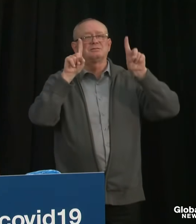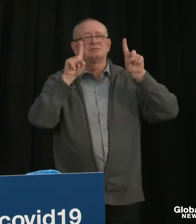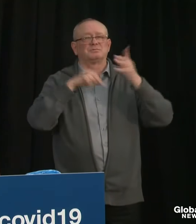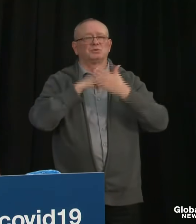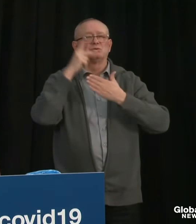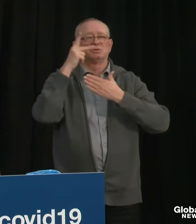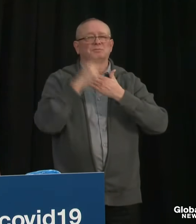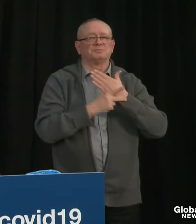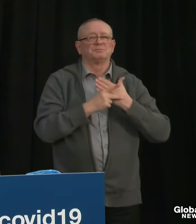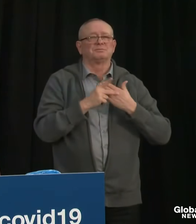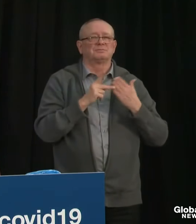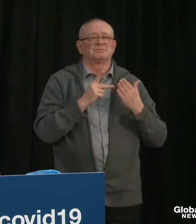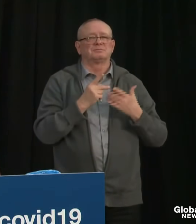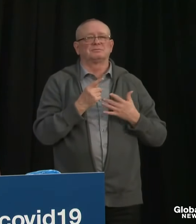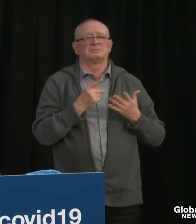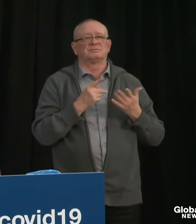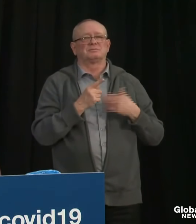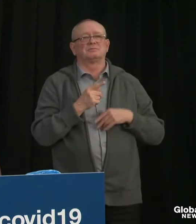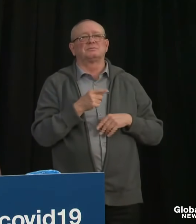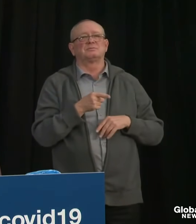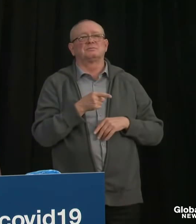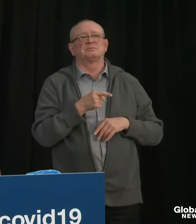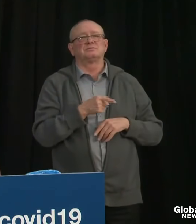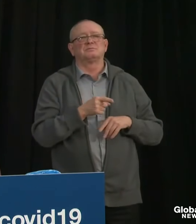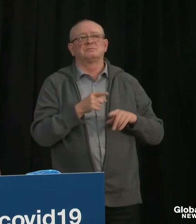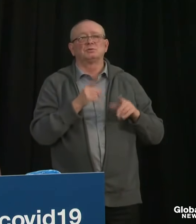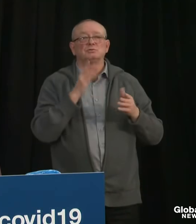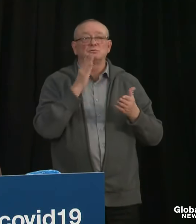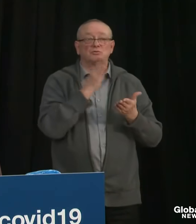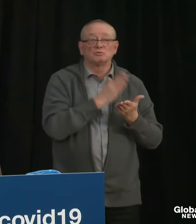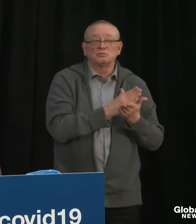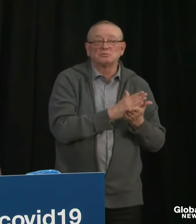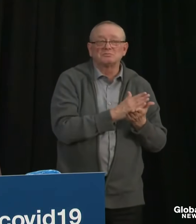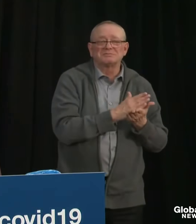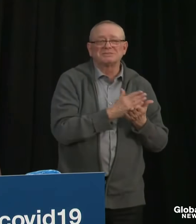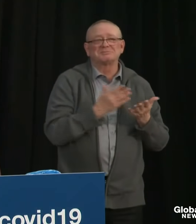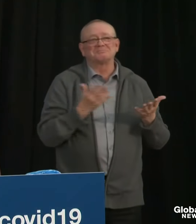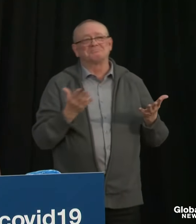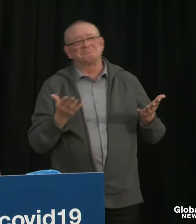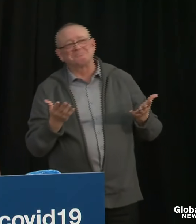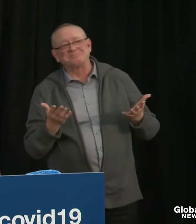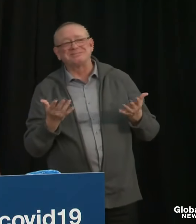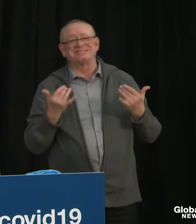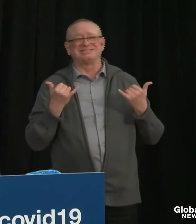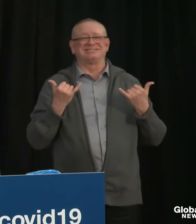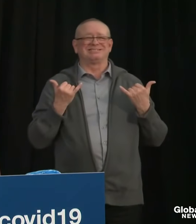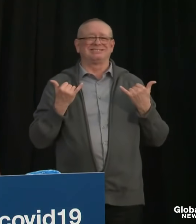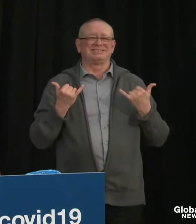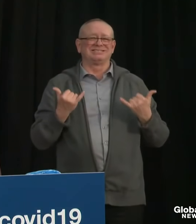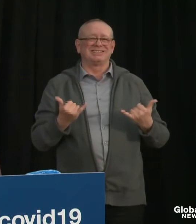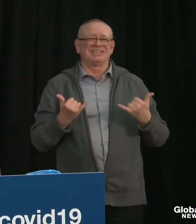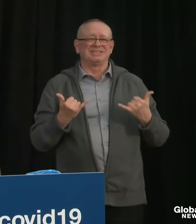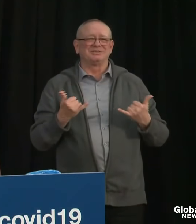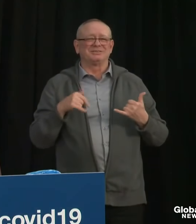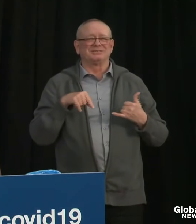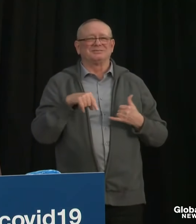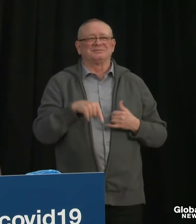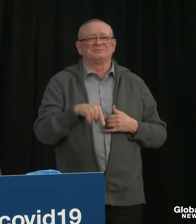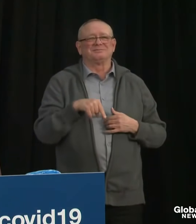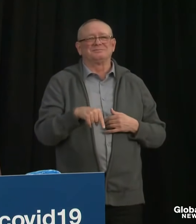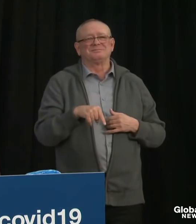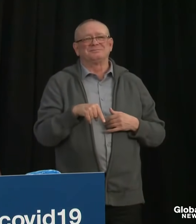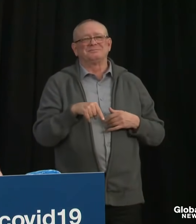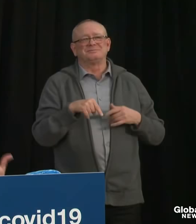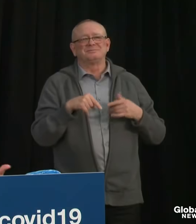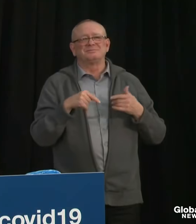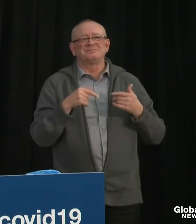individuals who've been in the UK for the last 14 days. I want to emphasize that right now this is a precautionary measure as we